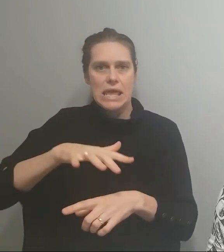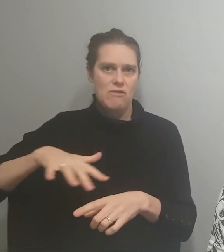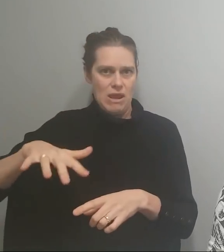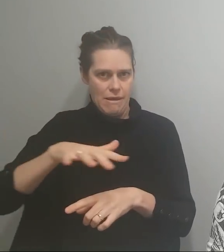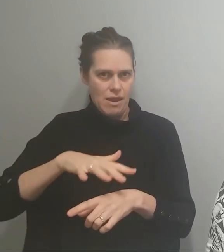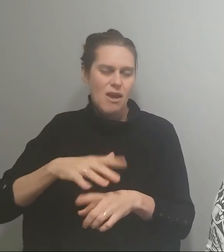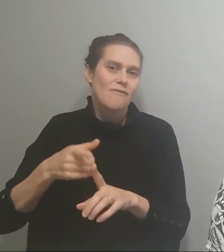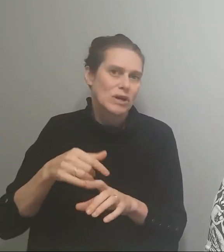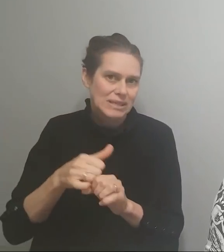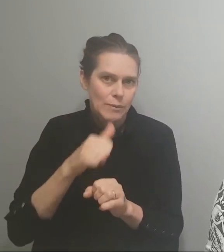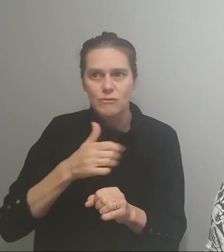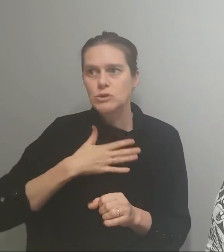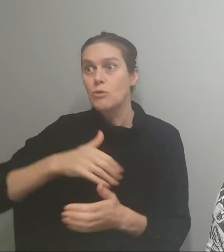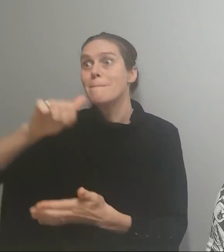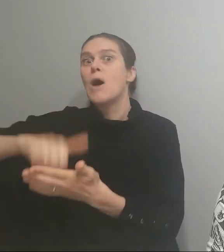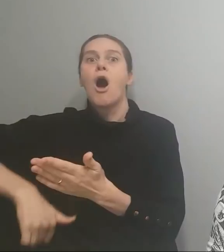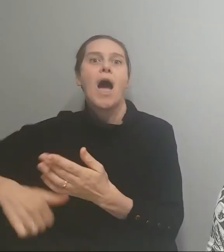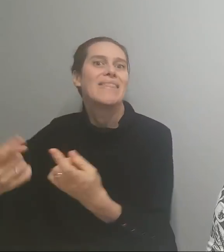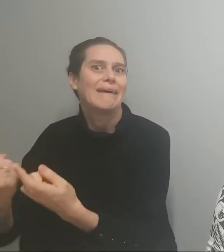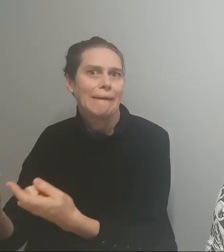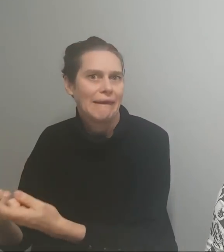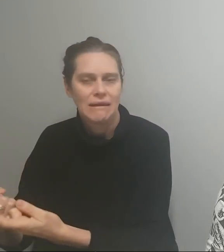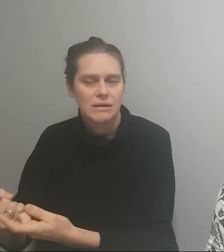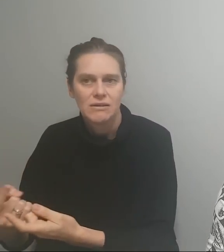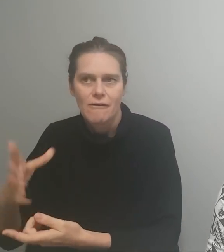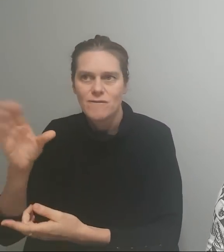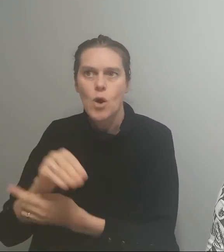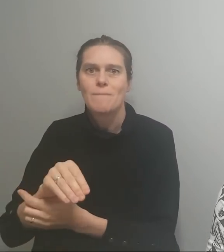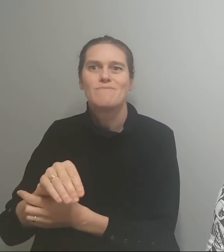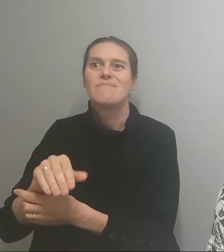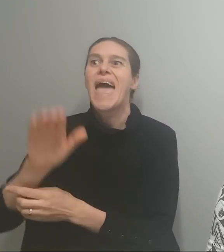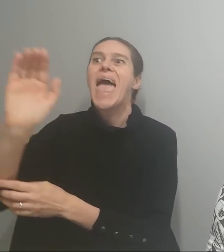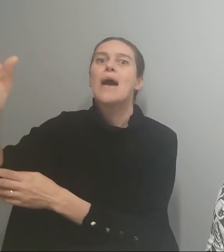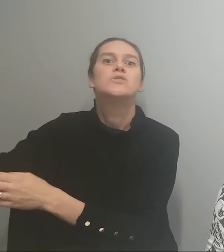where purchasing a thing is pretty easy to get from another